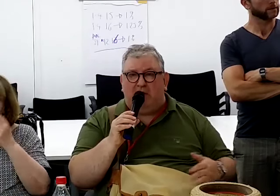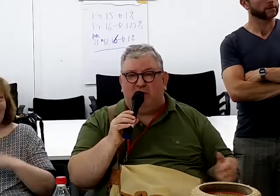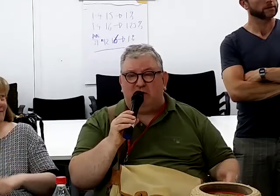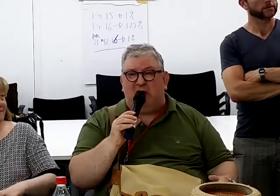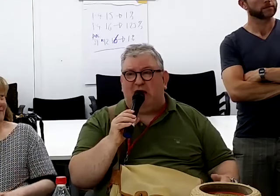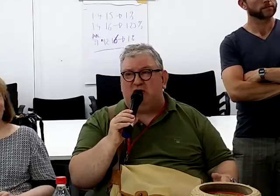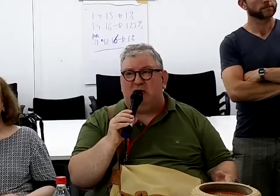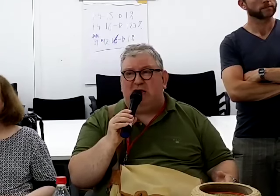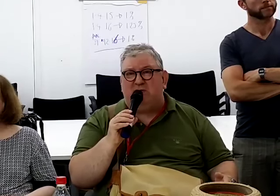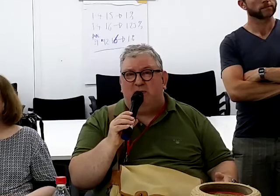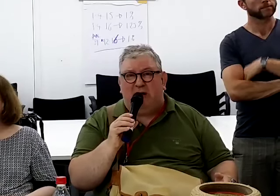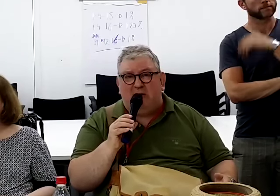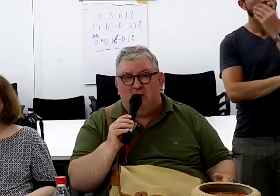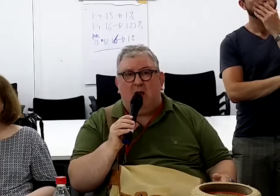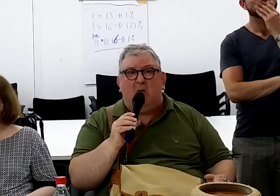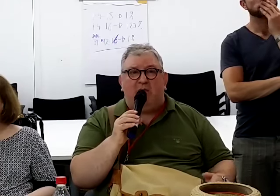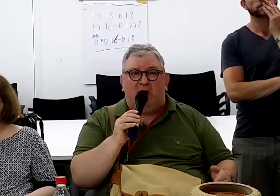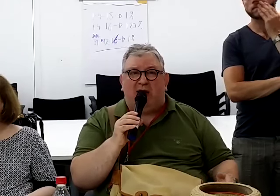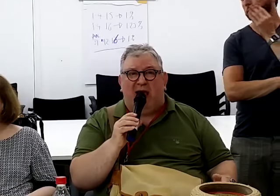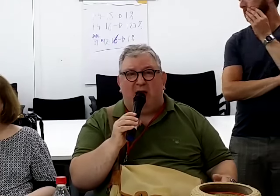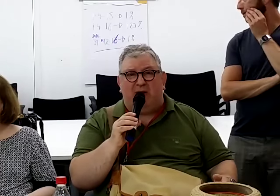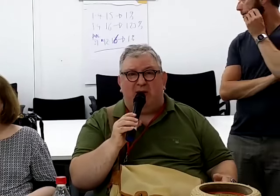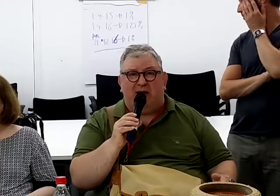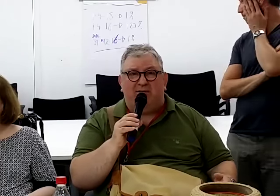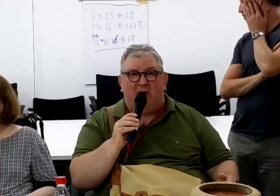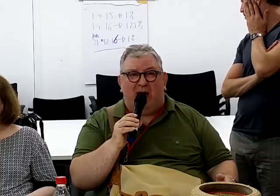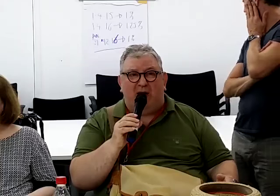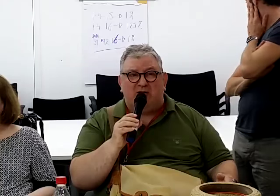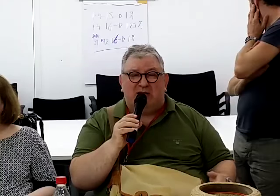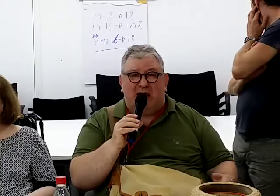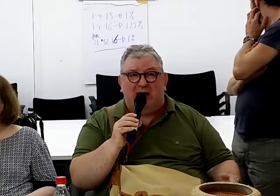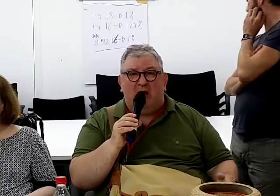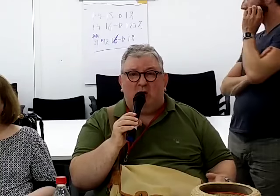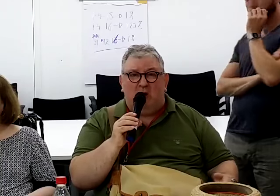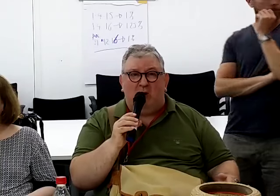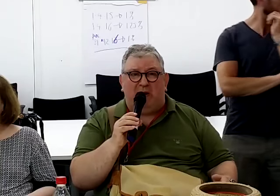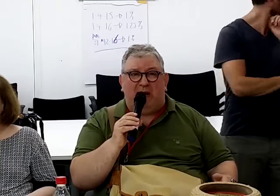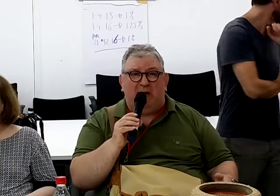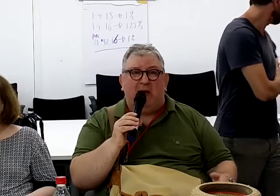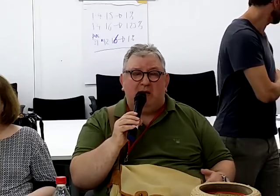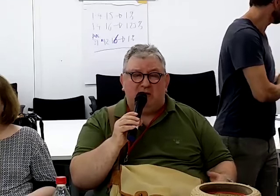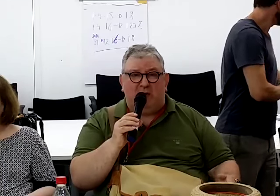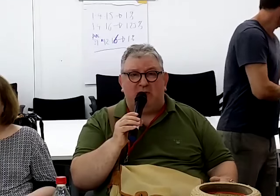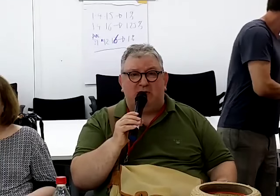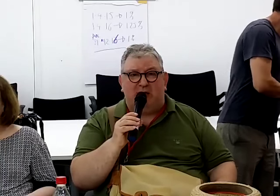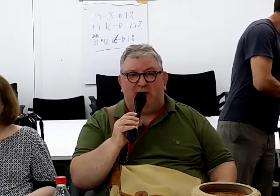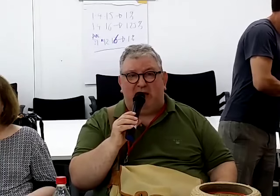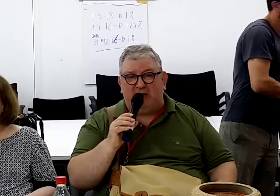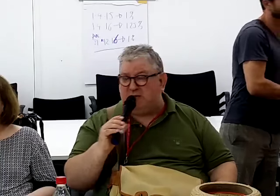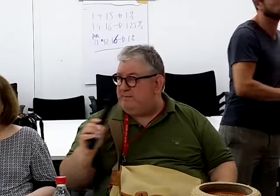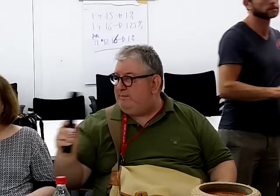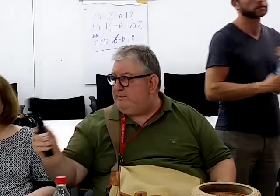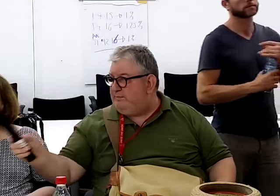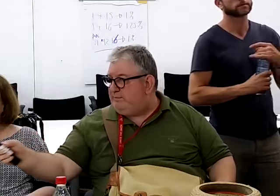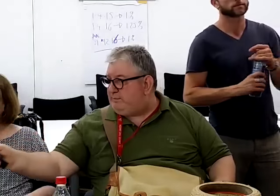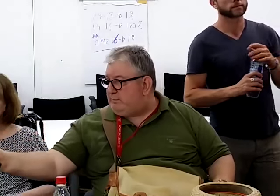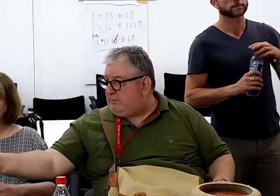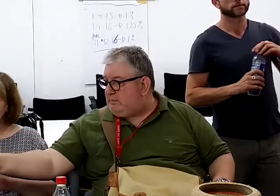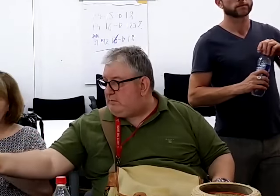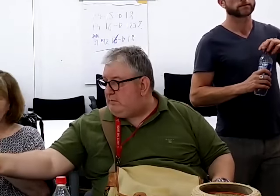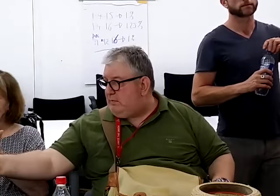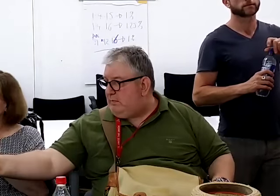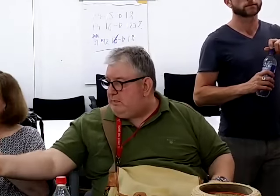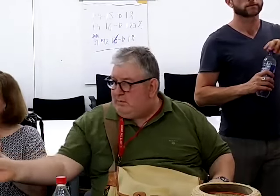And there's an election next spring. We've got to get out there and get the vote out to get Corbyn in to number 10. Thanks.